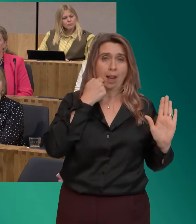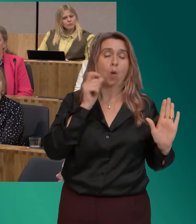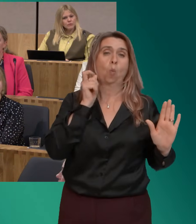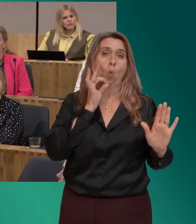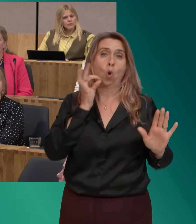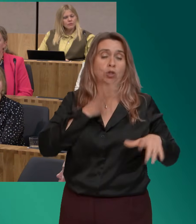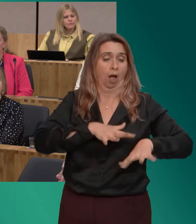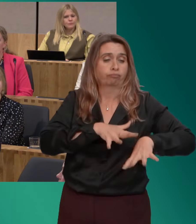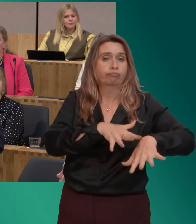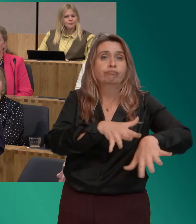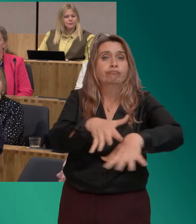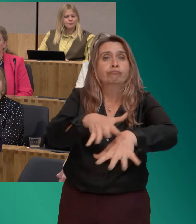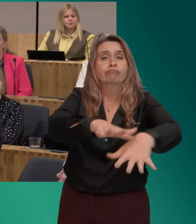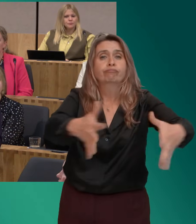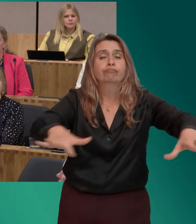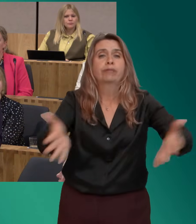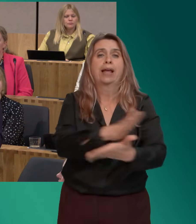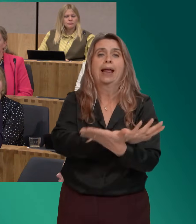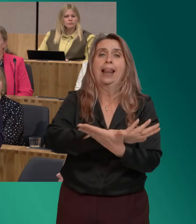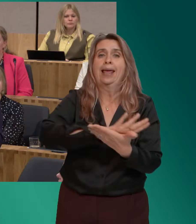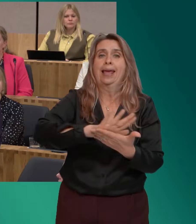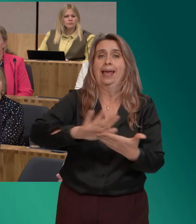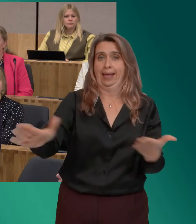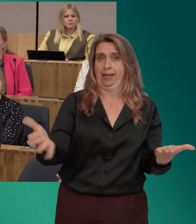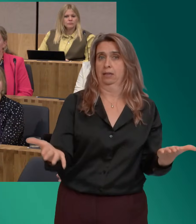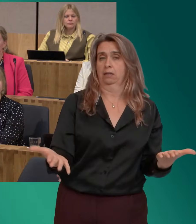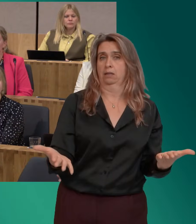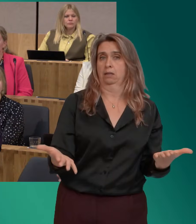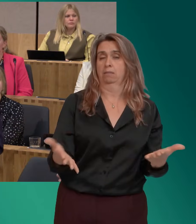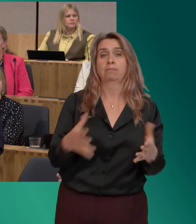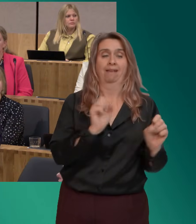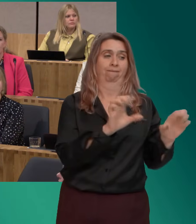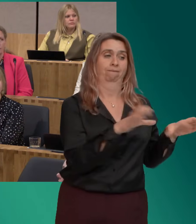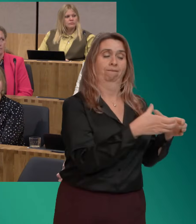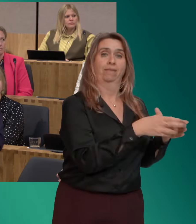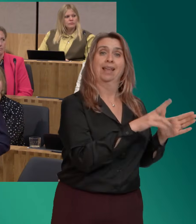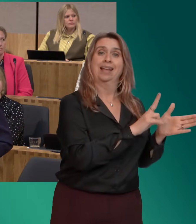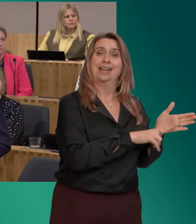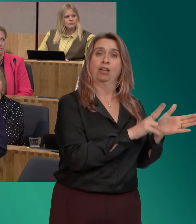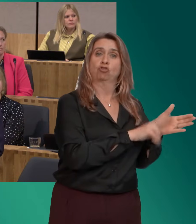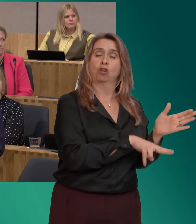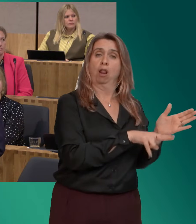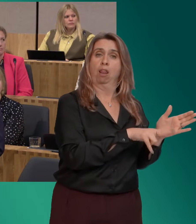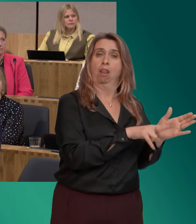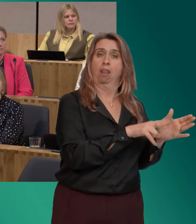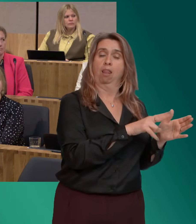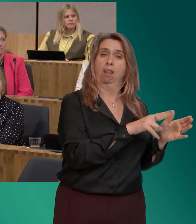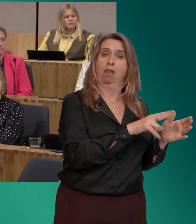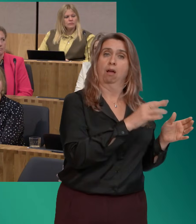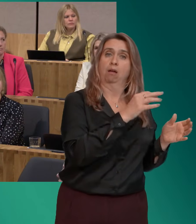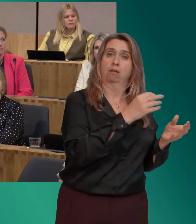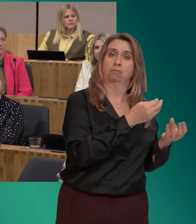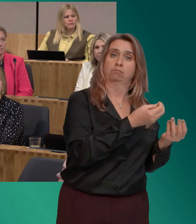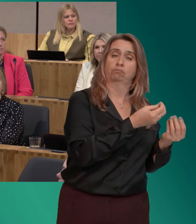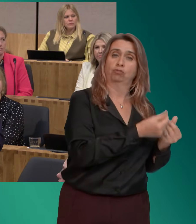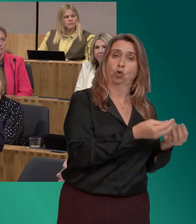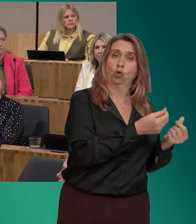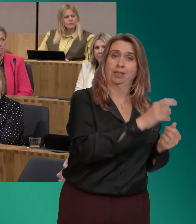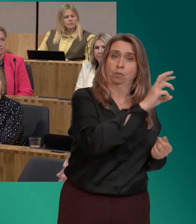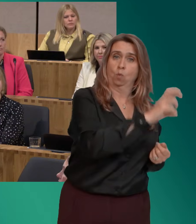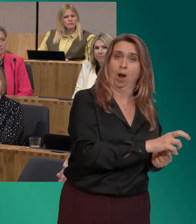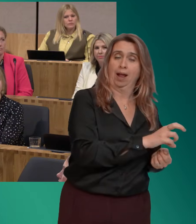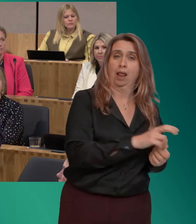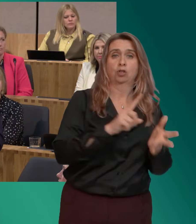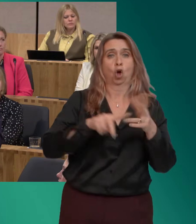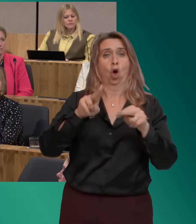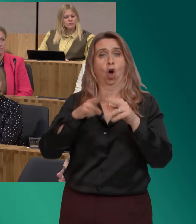setting clear expectations of Natural Resources Wales, Ofwat and the water companies themselves. We want